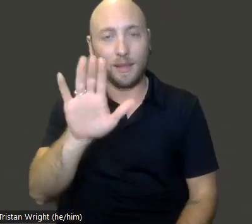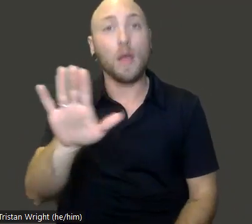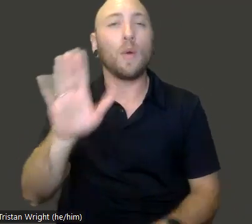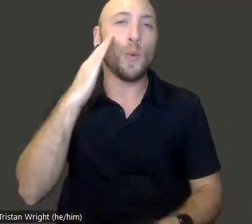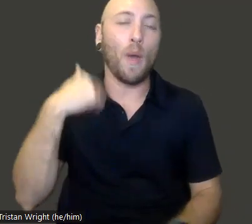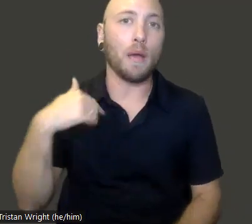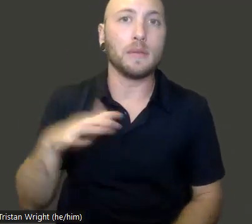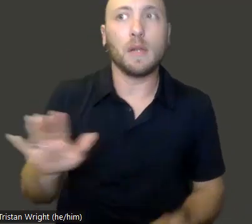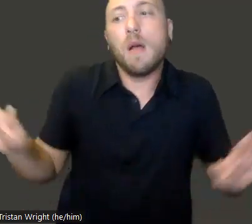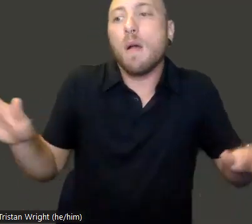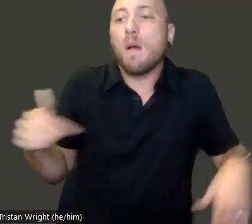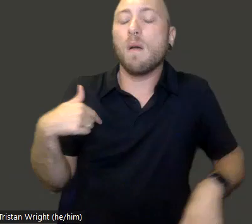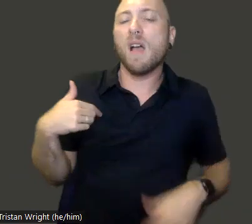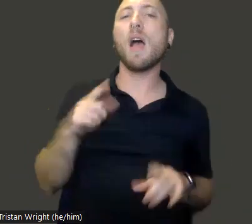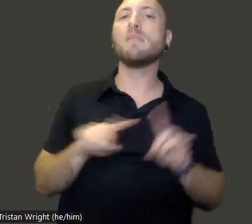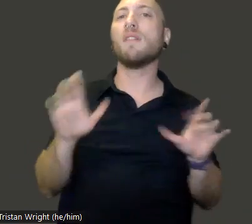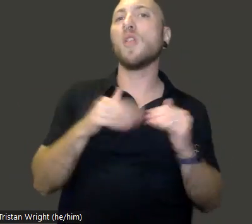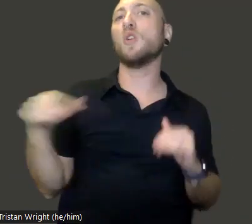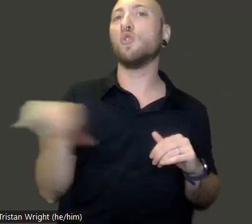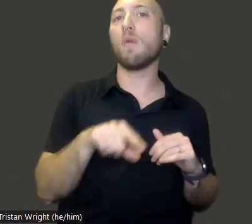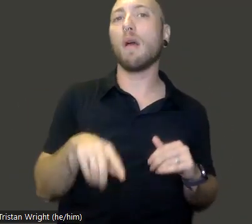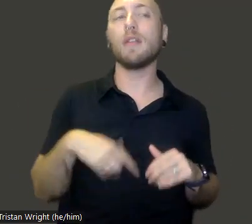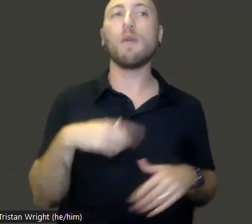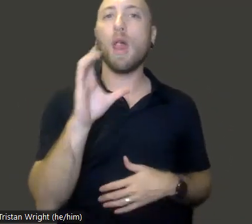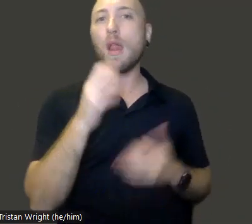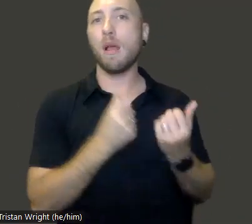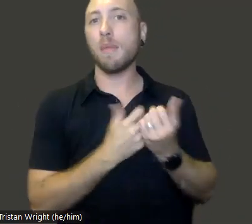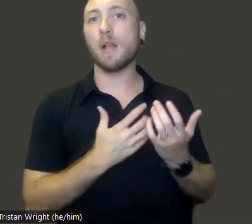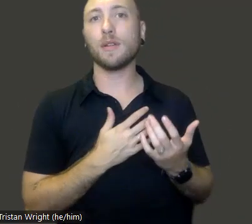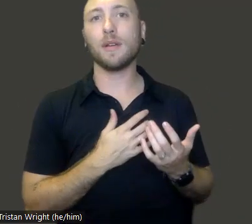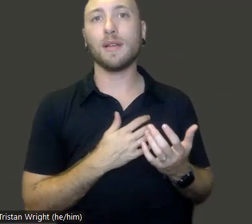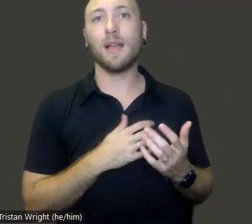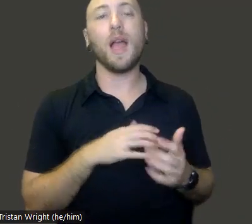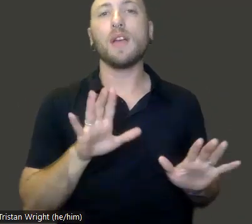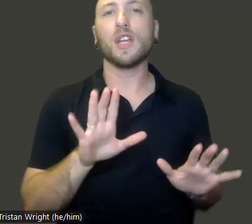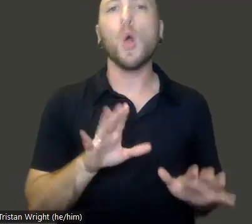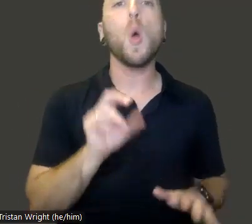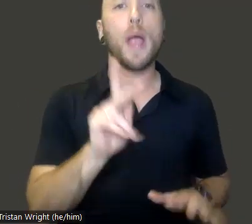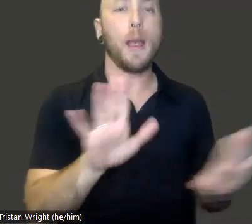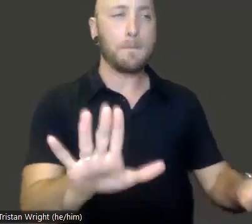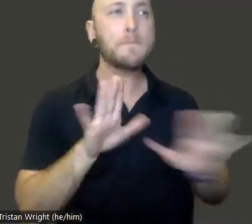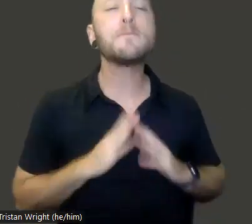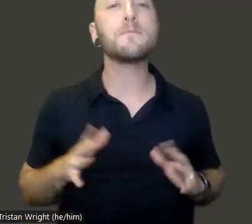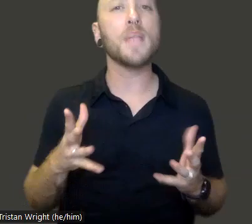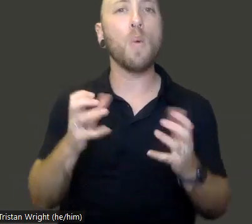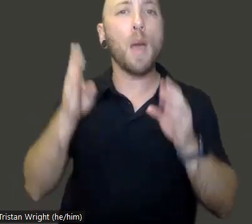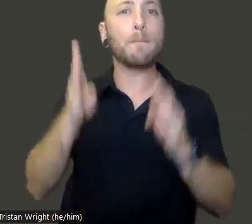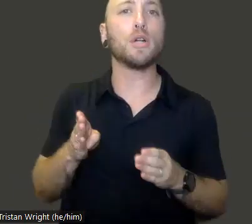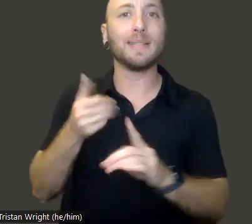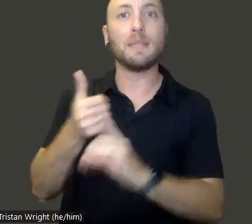know, I'm looking for a sponsor. So I had to find the chair of the Young People's Committee, because that, you know, I was important,